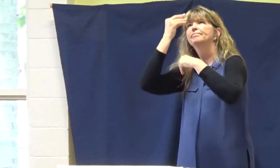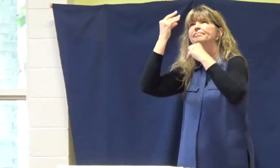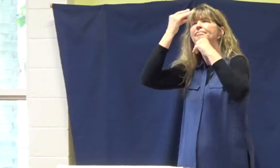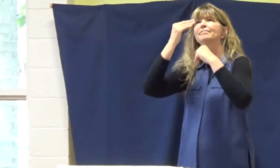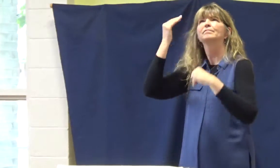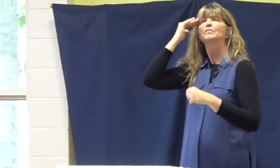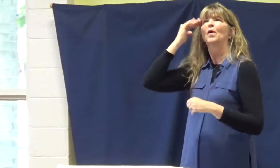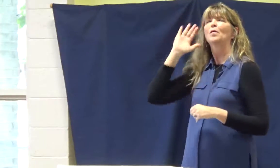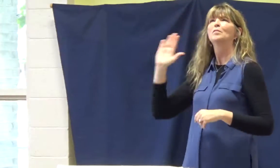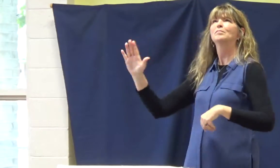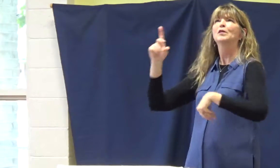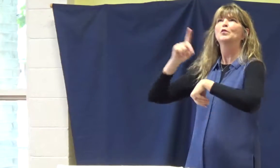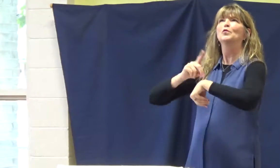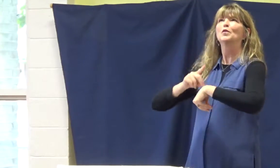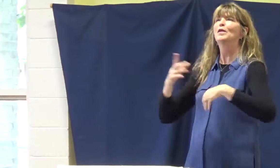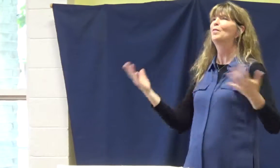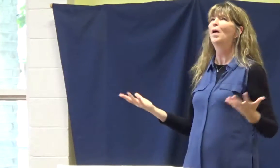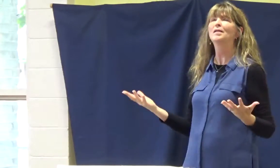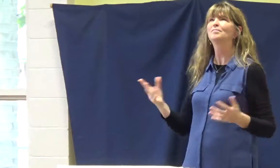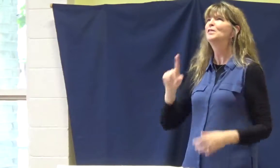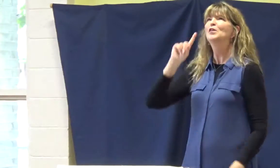And as they wait